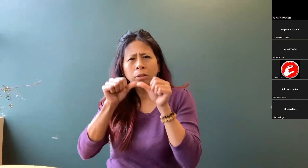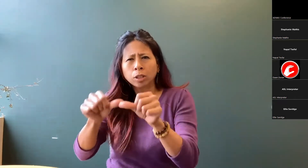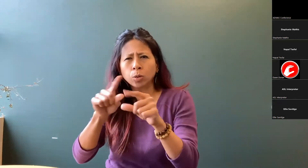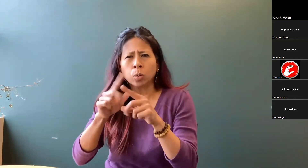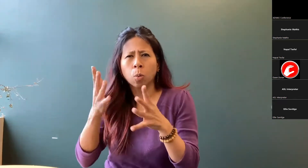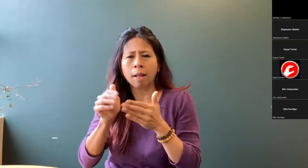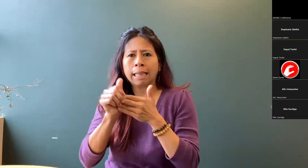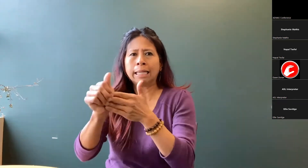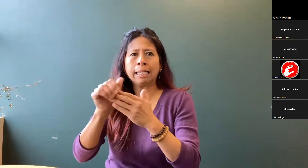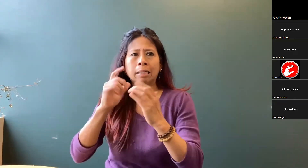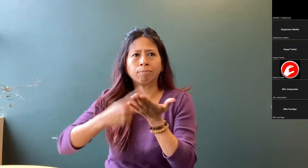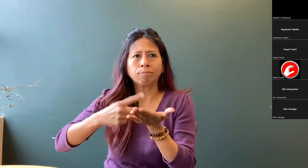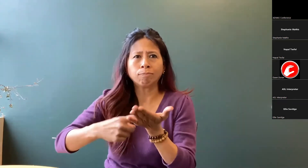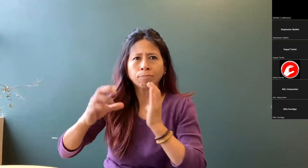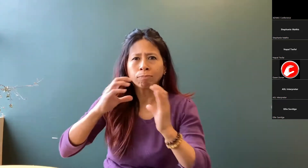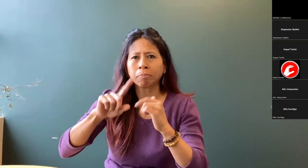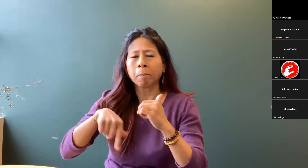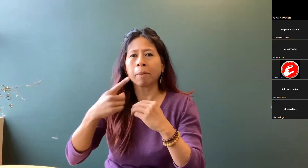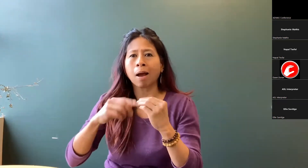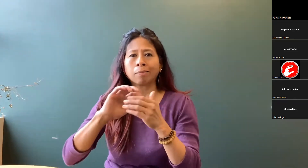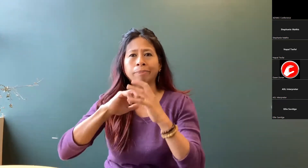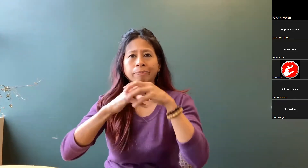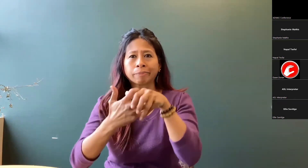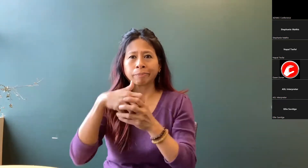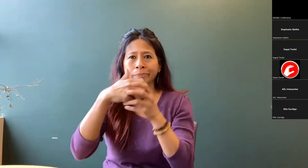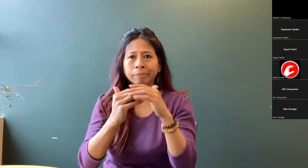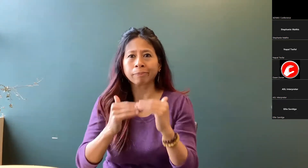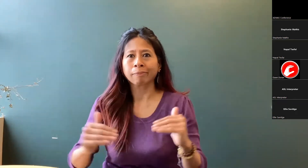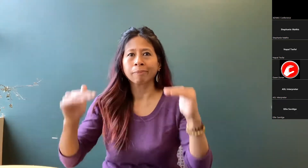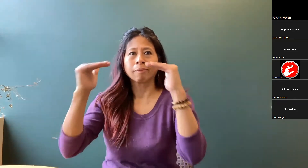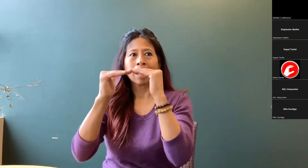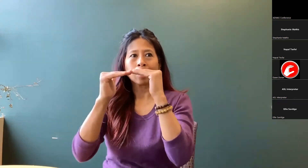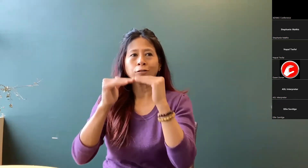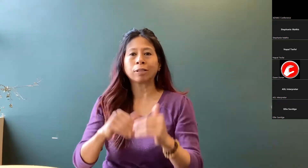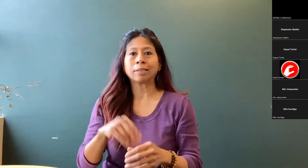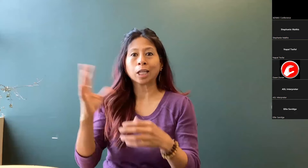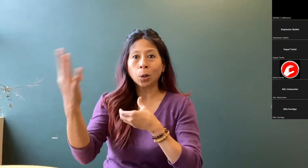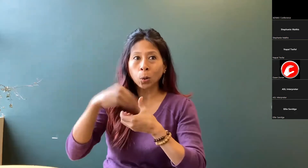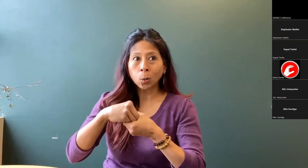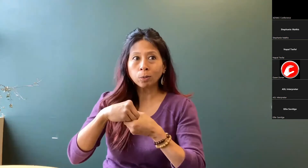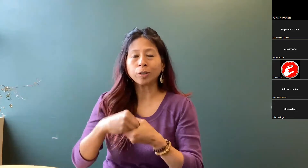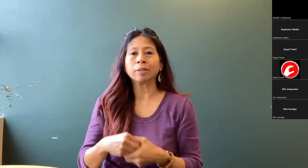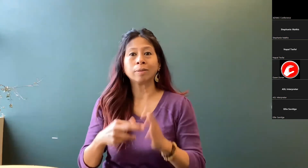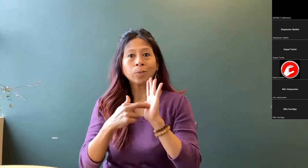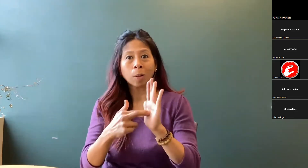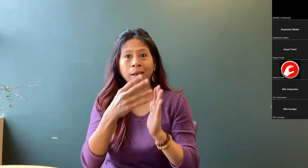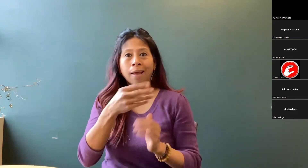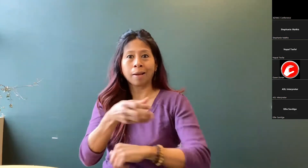loves learning and holds herself accountable for not only keeping up with, but leading conversations